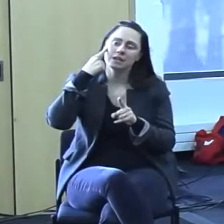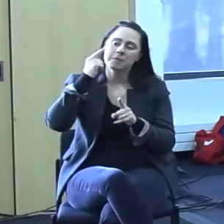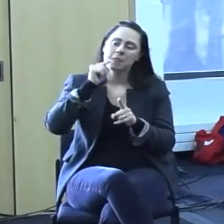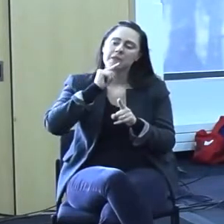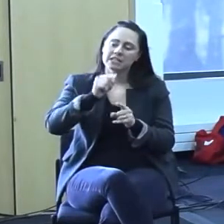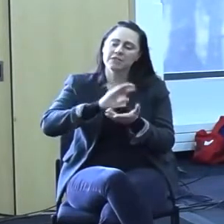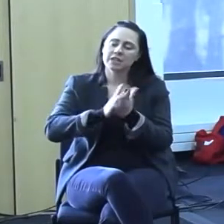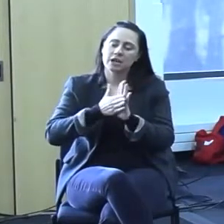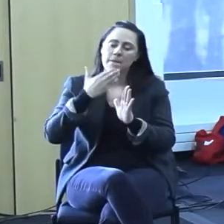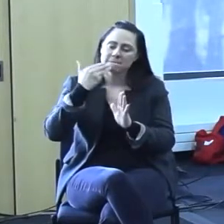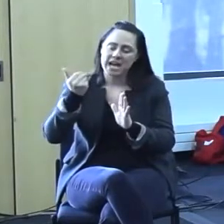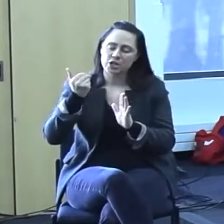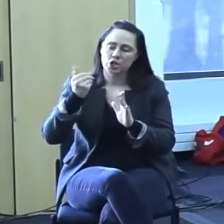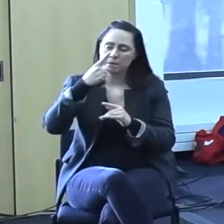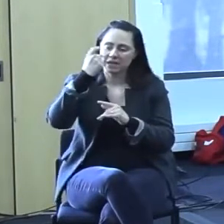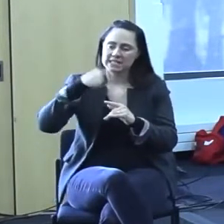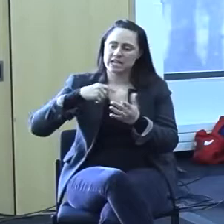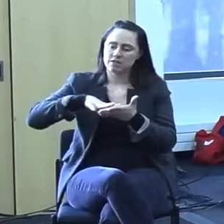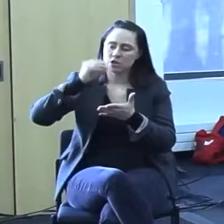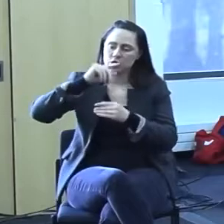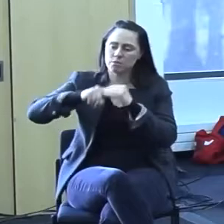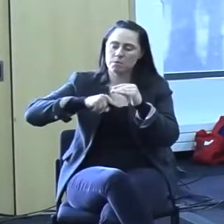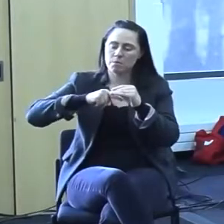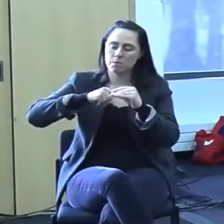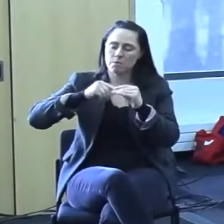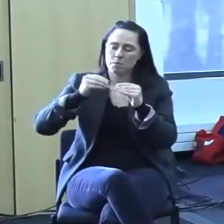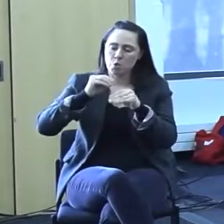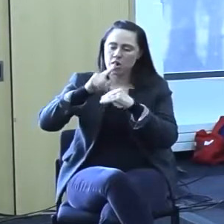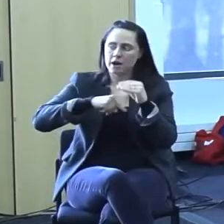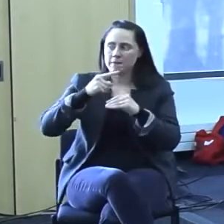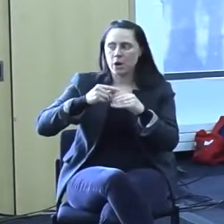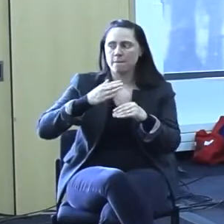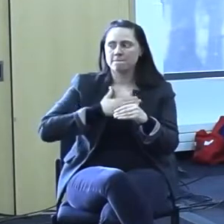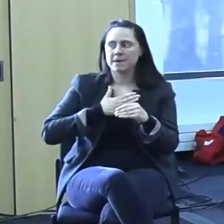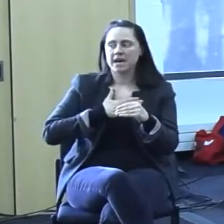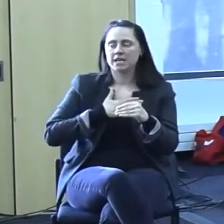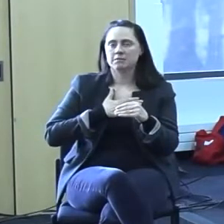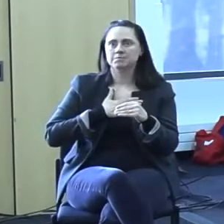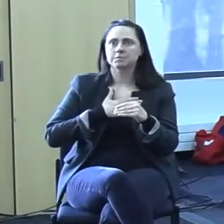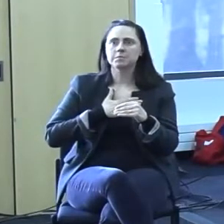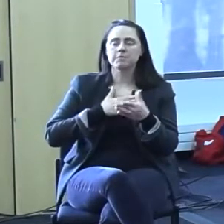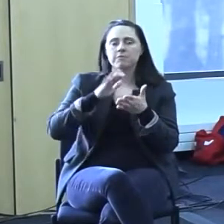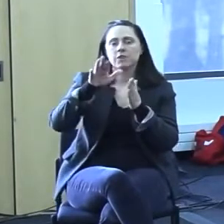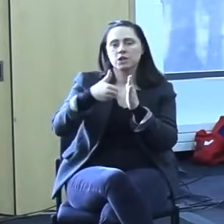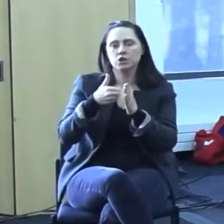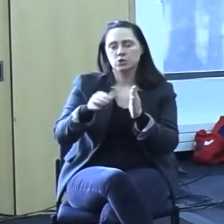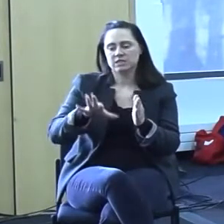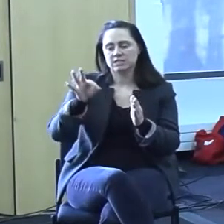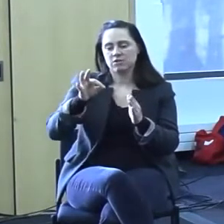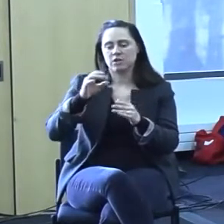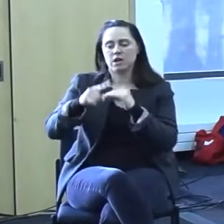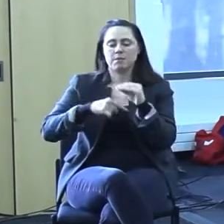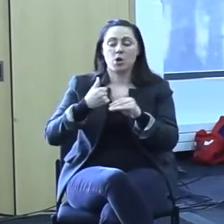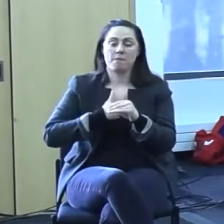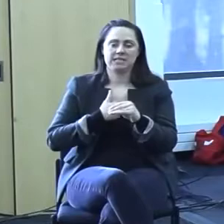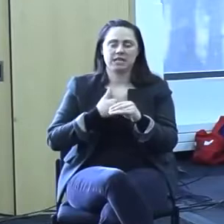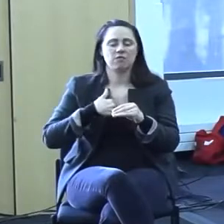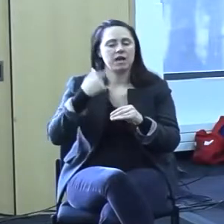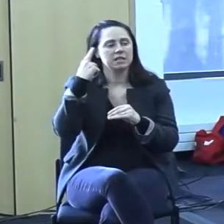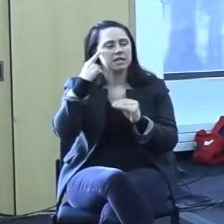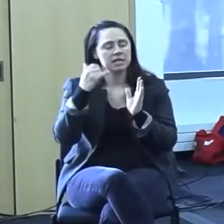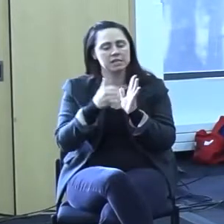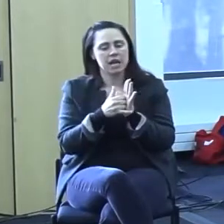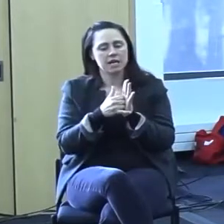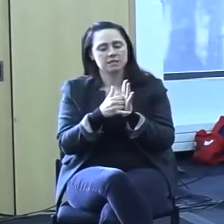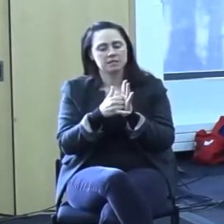gotten better as I learned more about this new, like learning like this new discovery of myself. So I think that